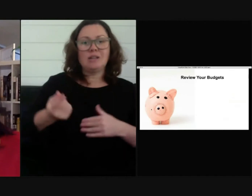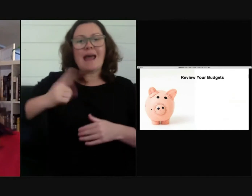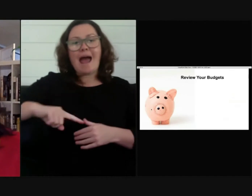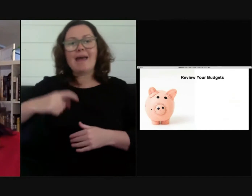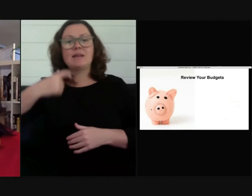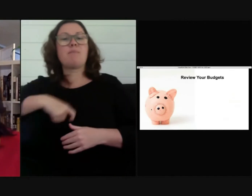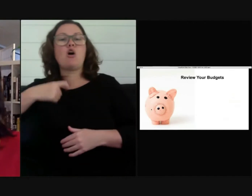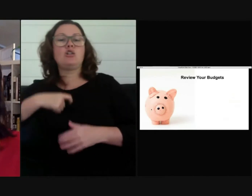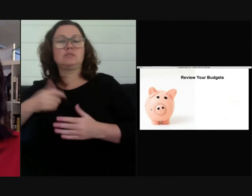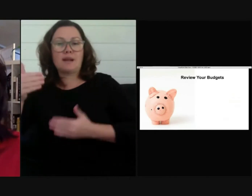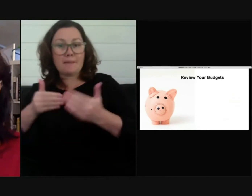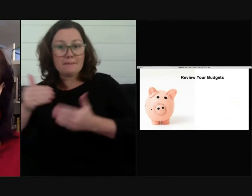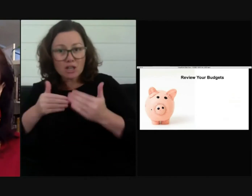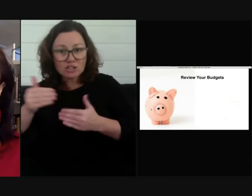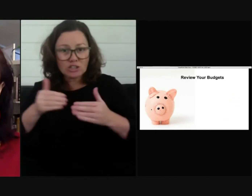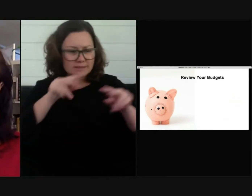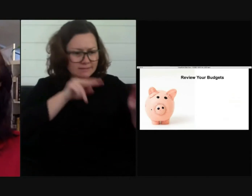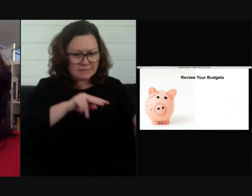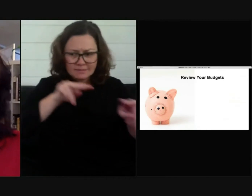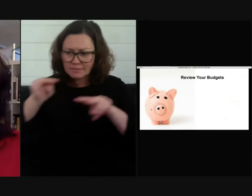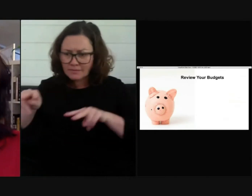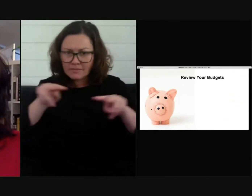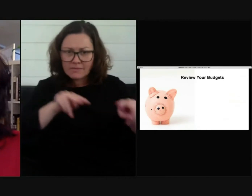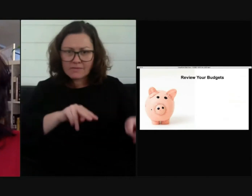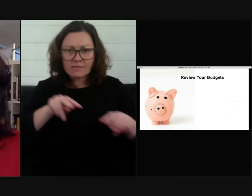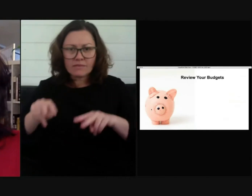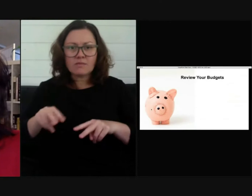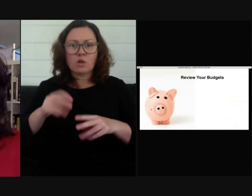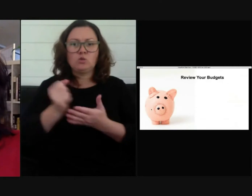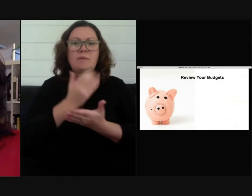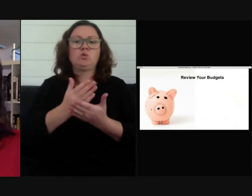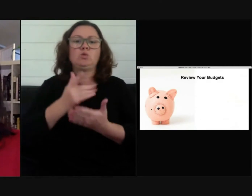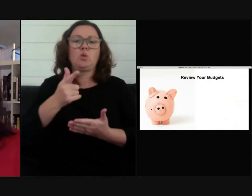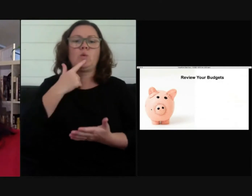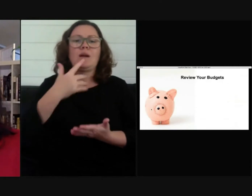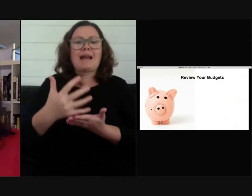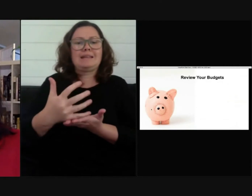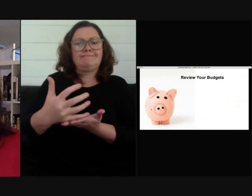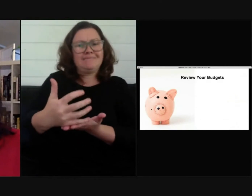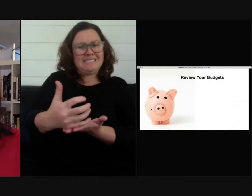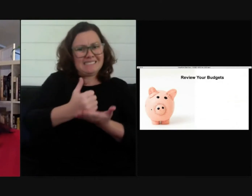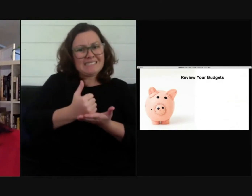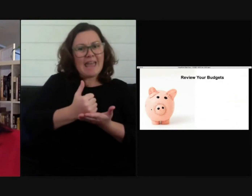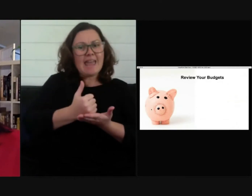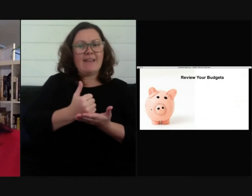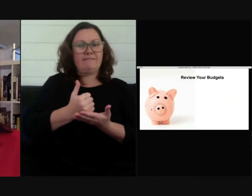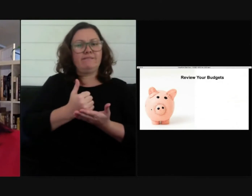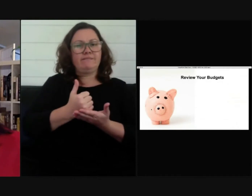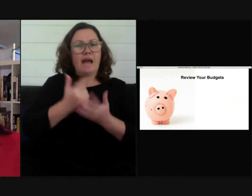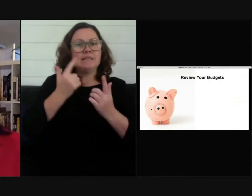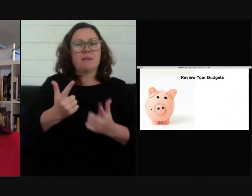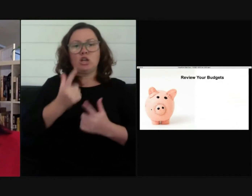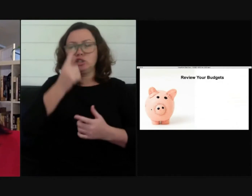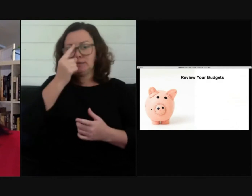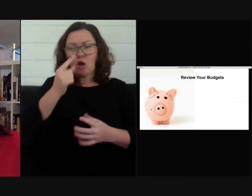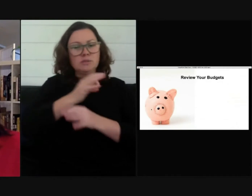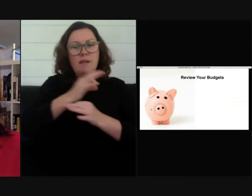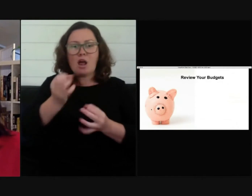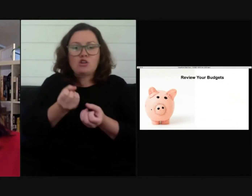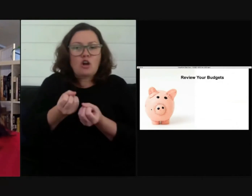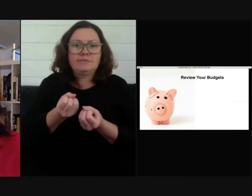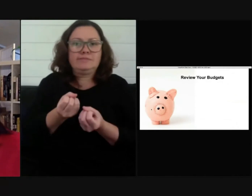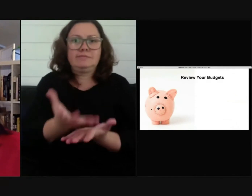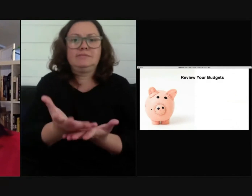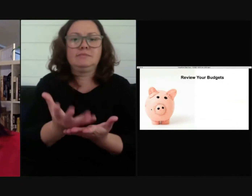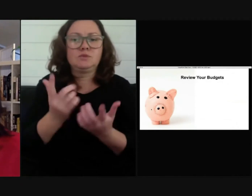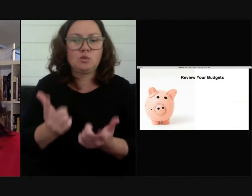trim as much fat as possible. And you really need to do that because it's often